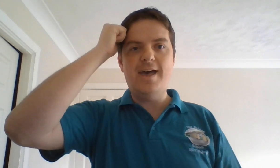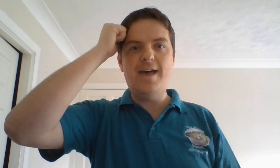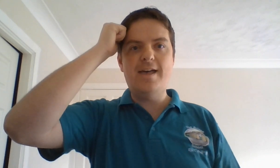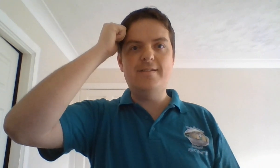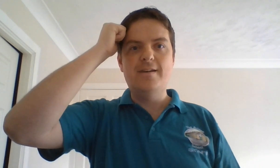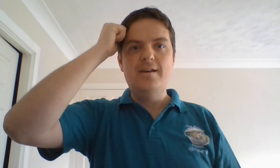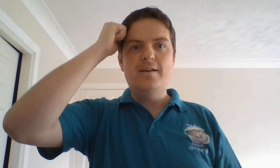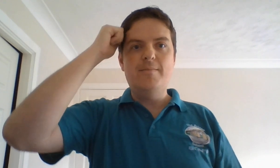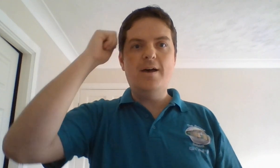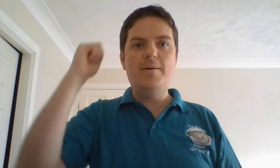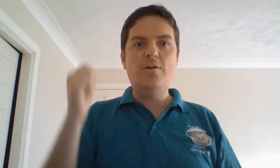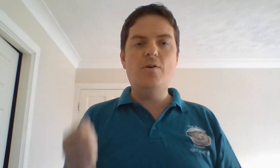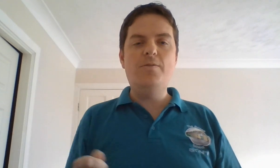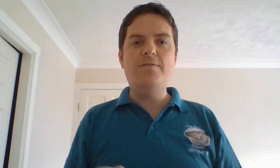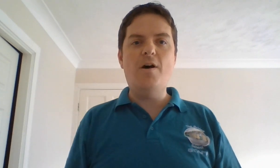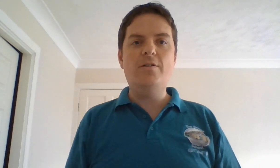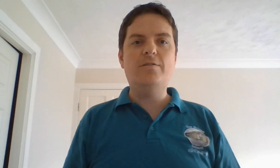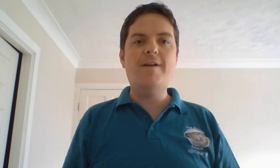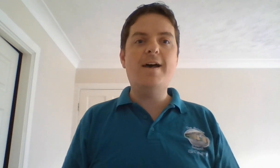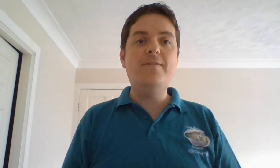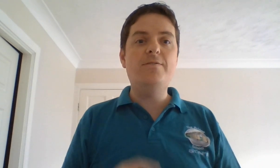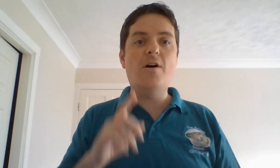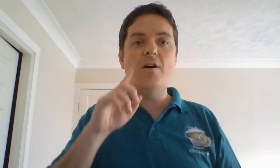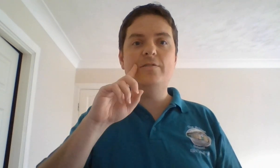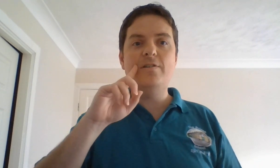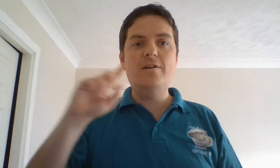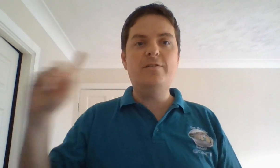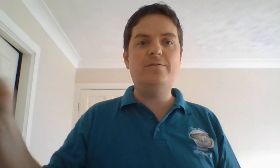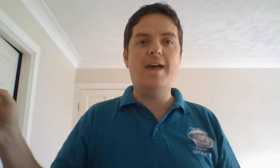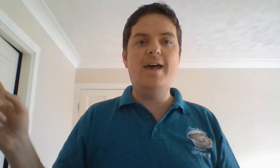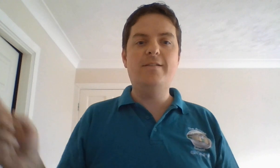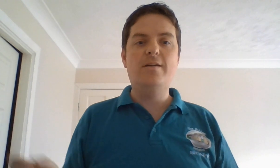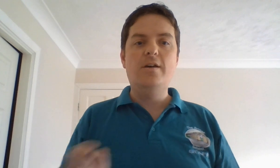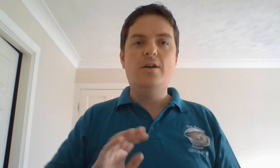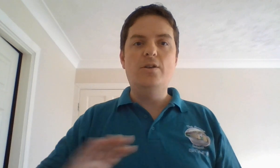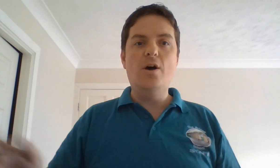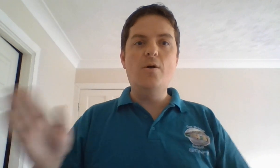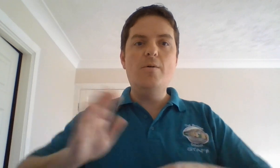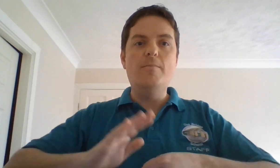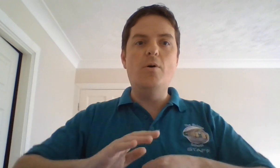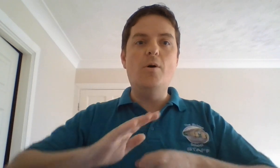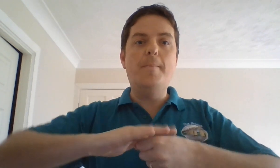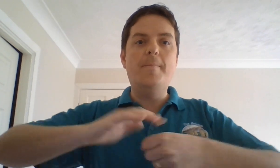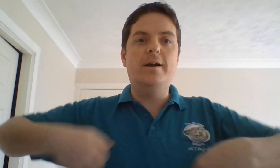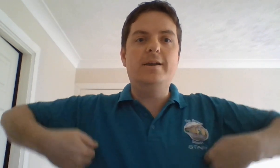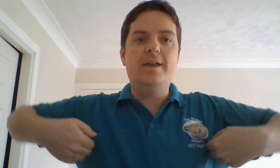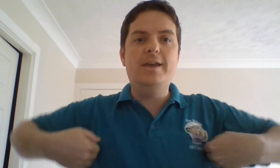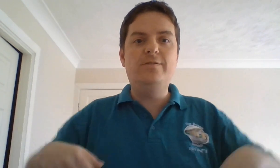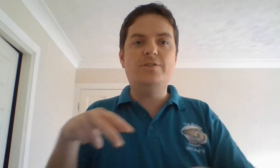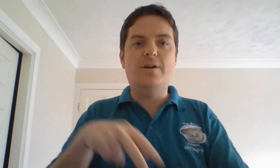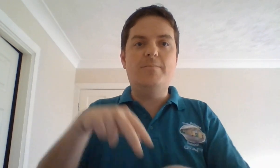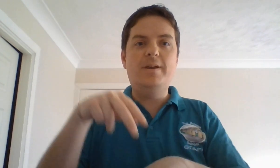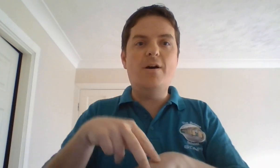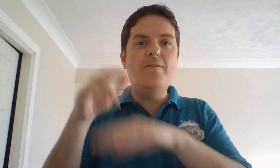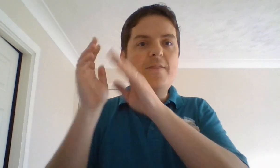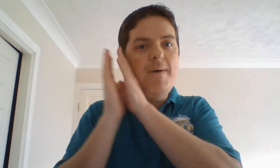head. Mama called the doctor and the doctor said no more monkeys jumping on the